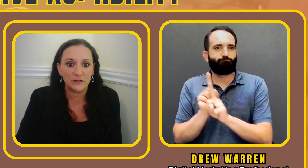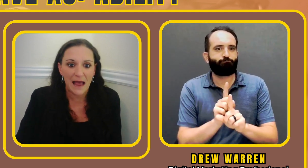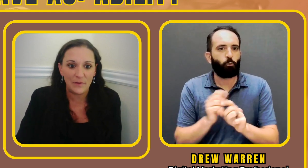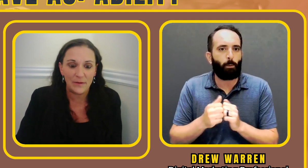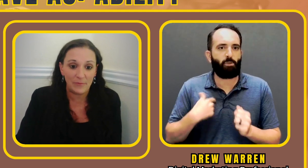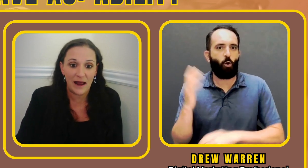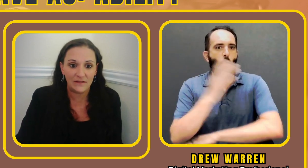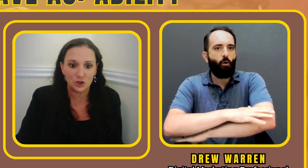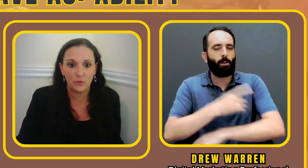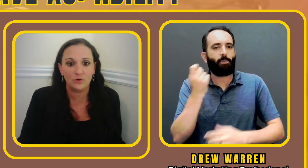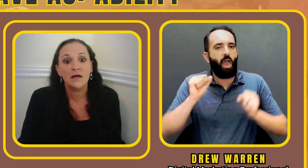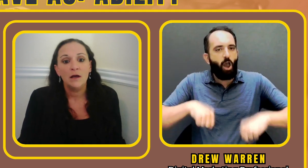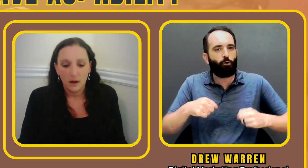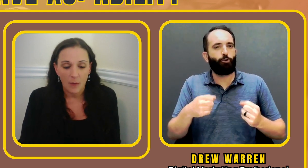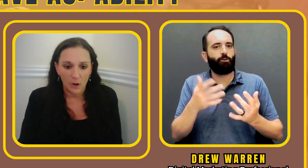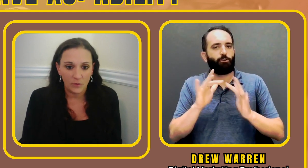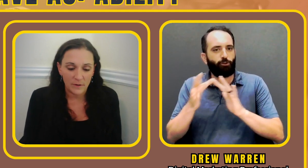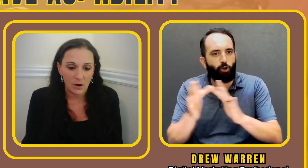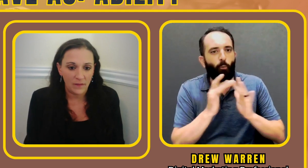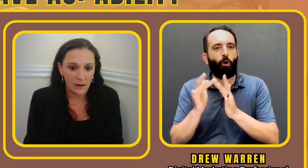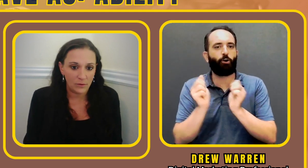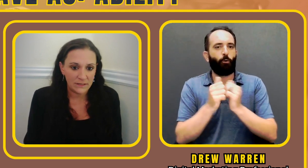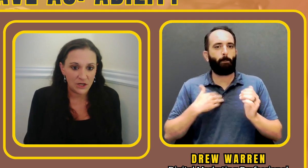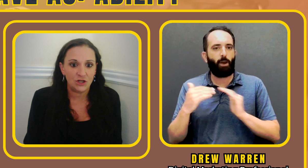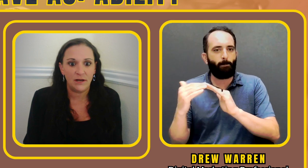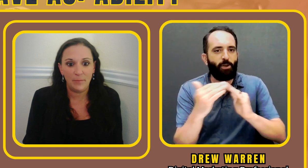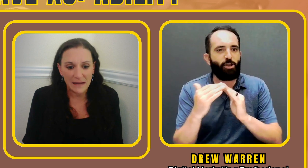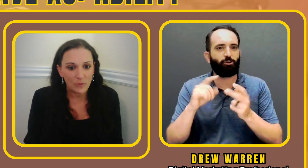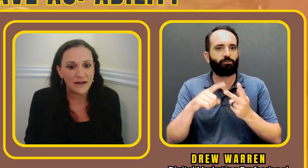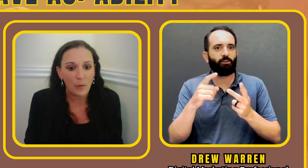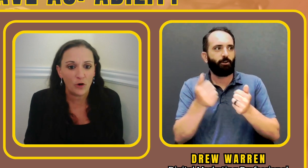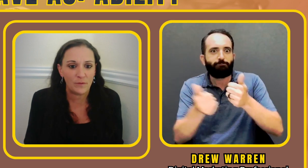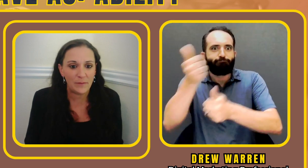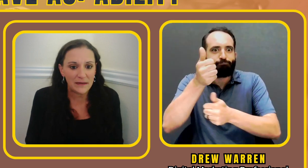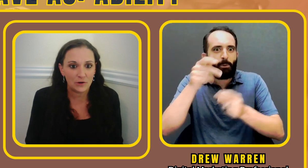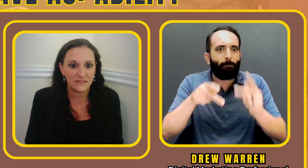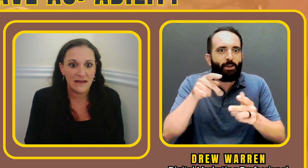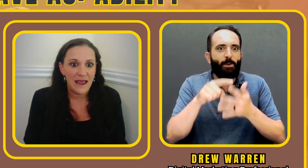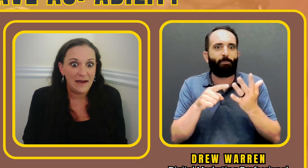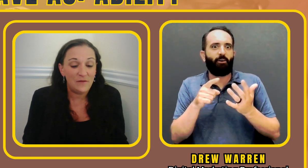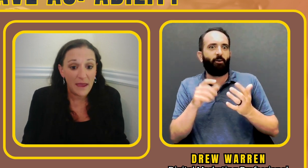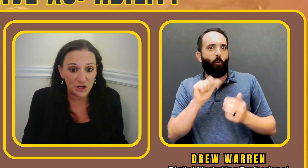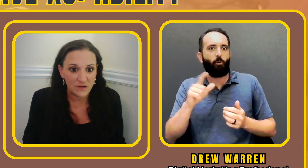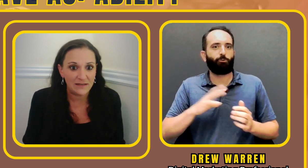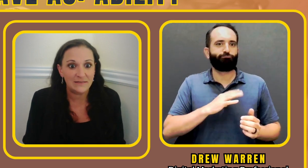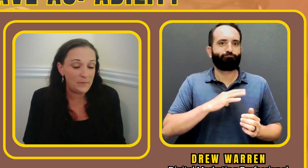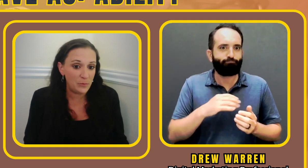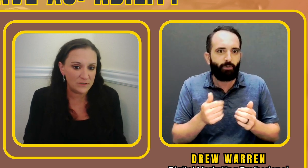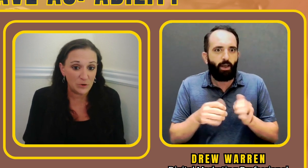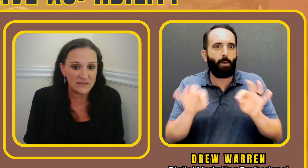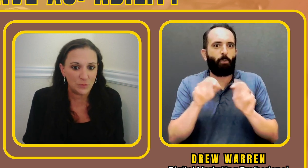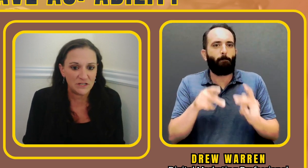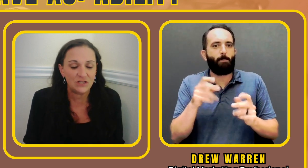was really happy to be able to have the interpreter come along with me on that orientation and being able to network with my peers and even management, that